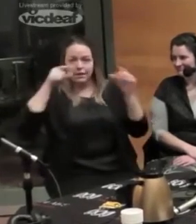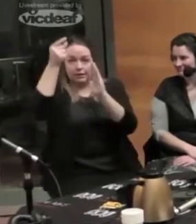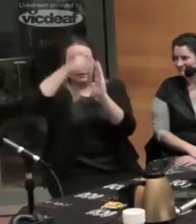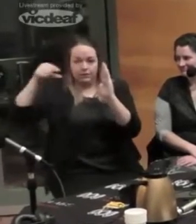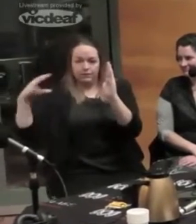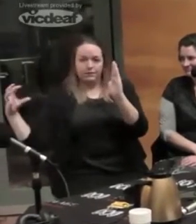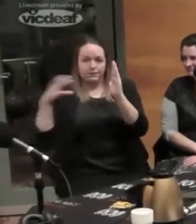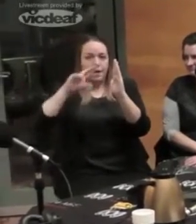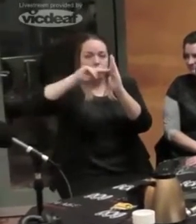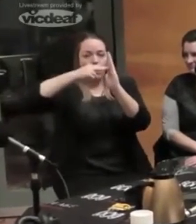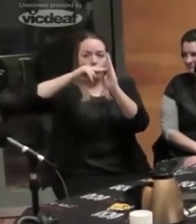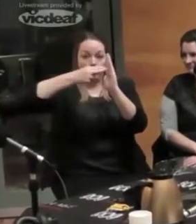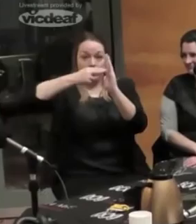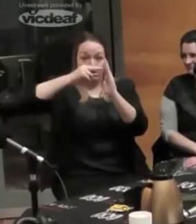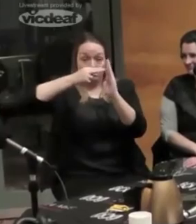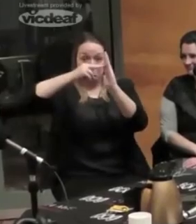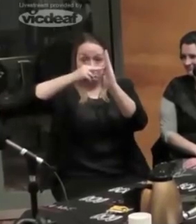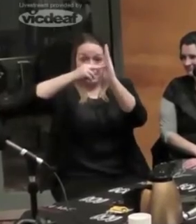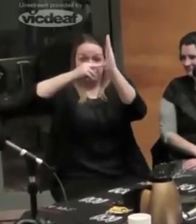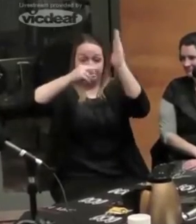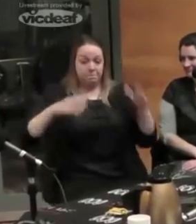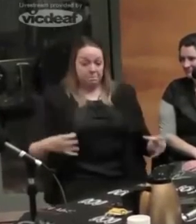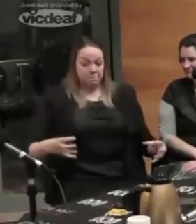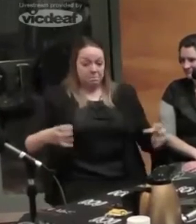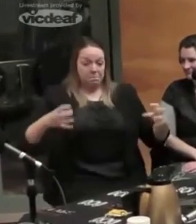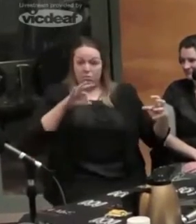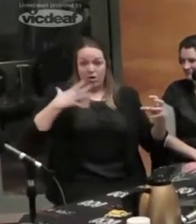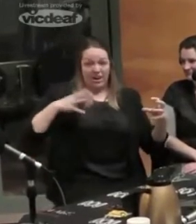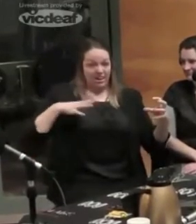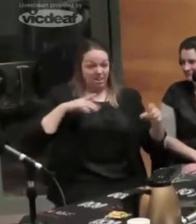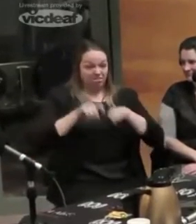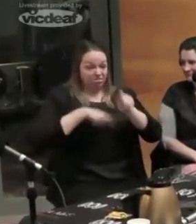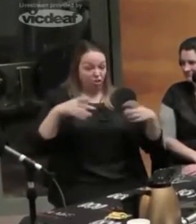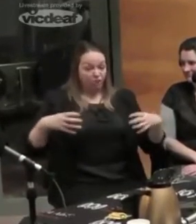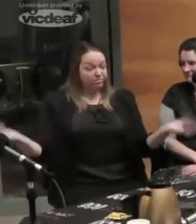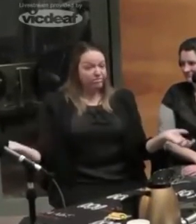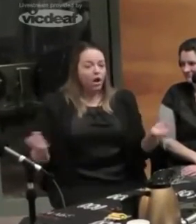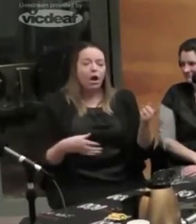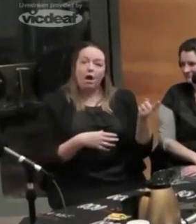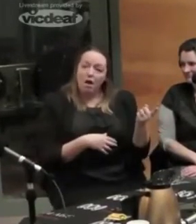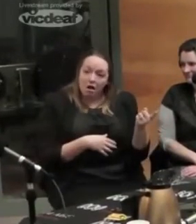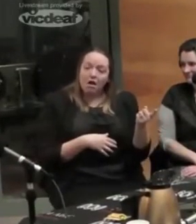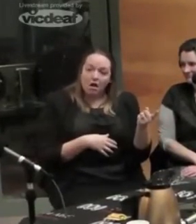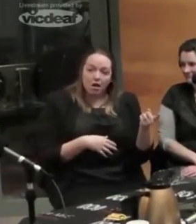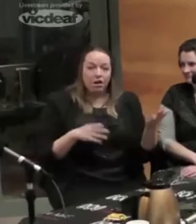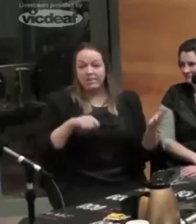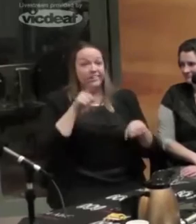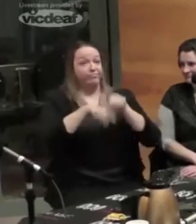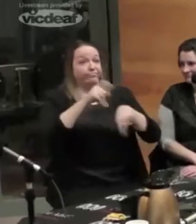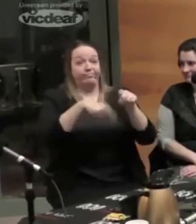bolts and then lift them a little higher and a little higher and a little higher until they don't need them at all, and then just take them off. Gotcha. Maybe, and then they're off on the Tour de France before you